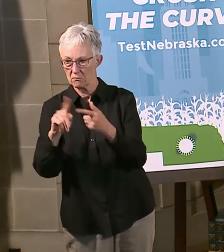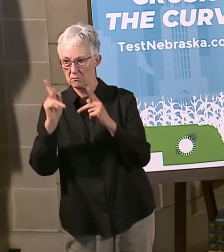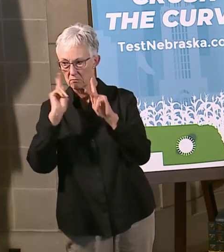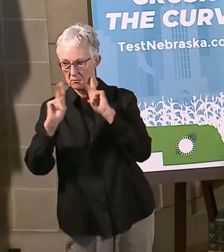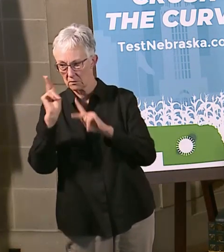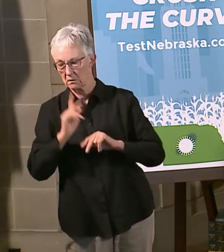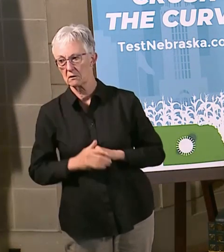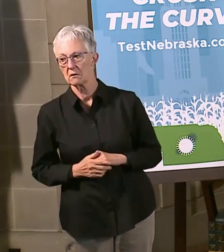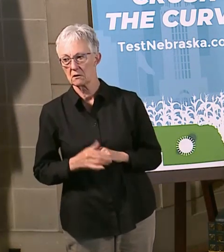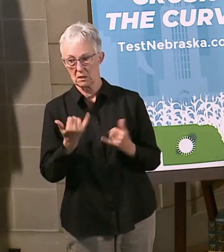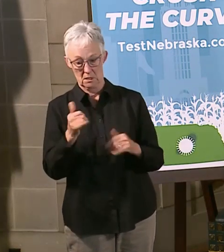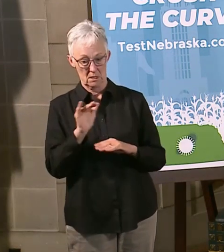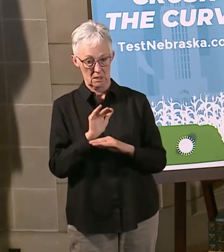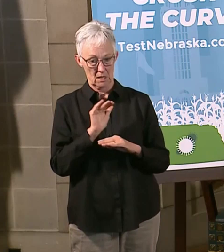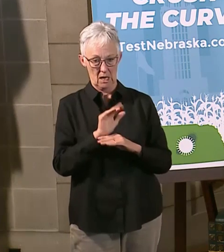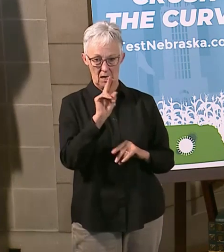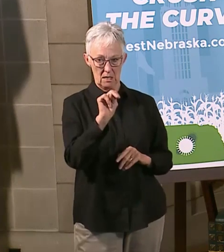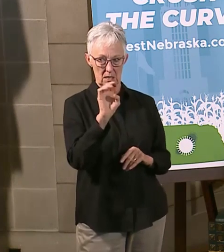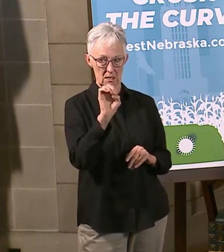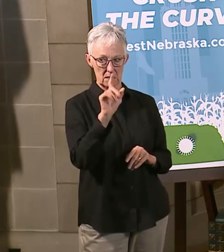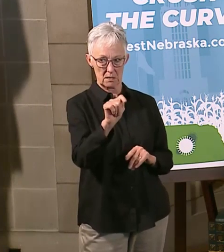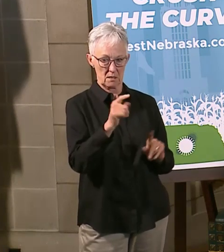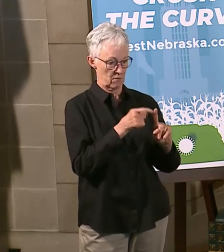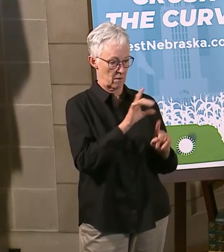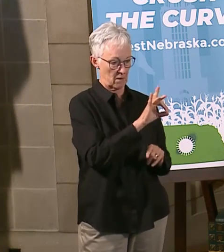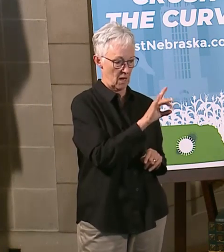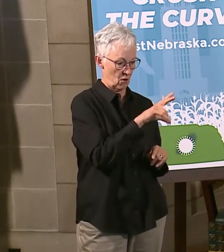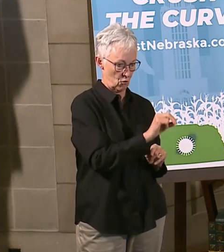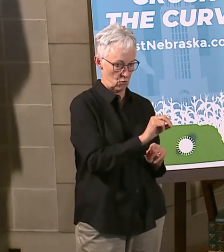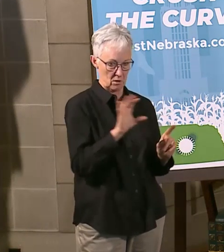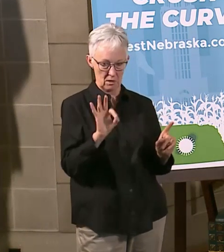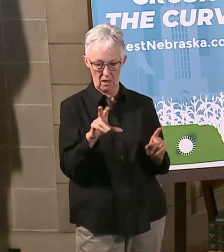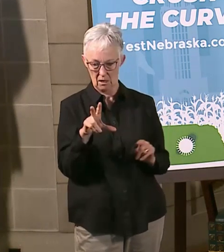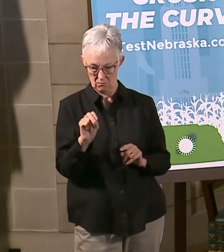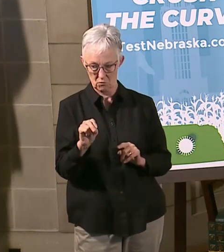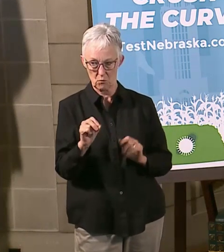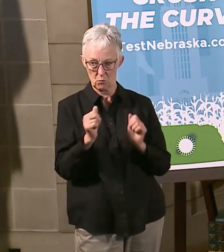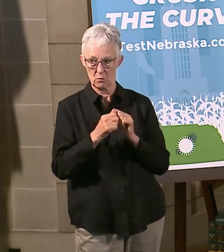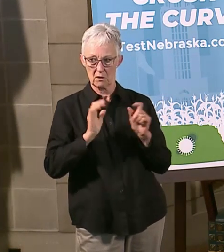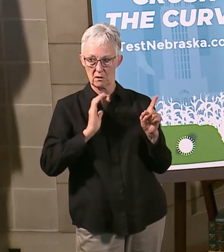tonight also on NET, I'll be on from 8:30 to 9:30 with Danette Smith, our